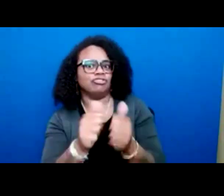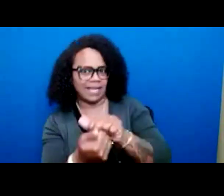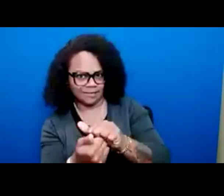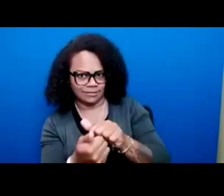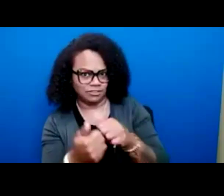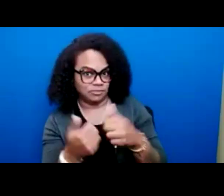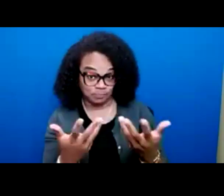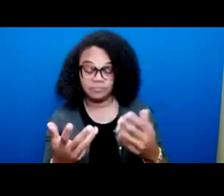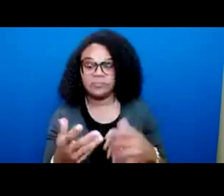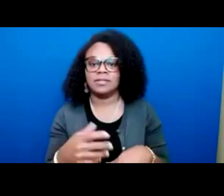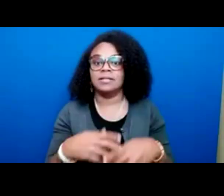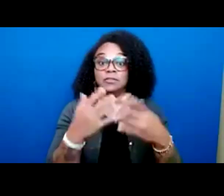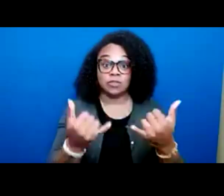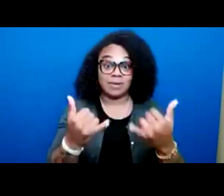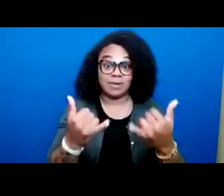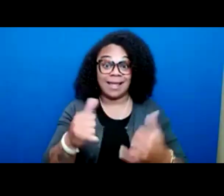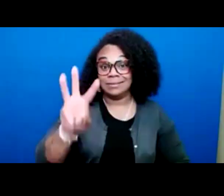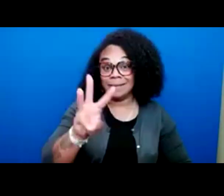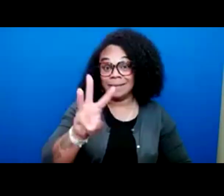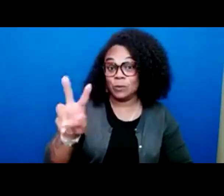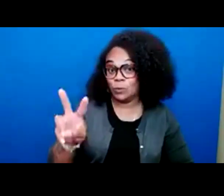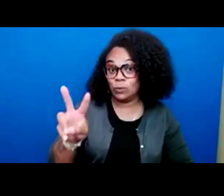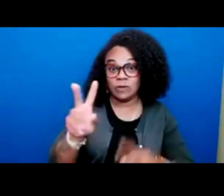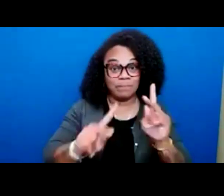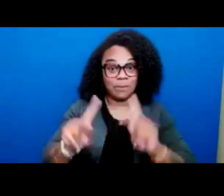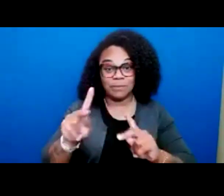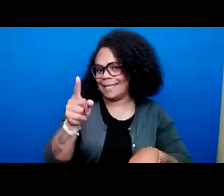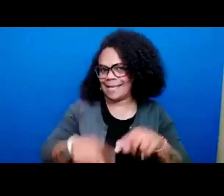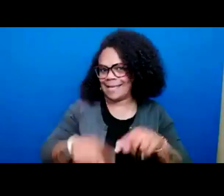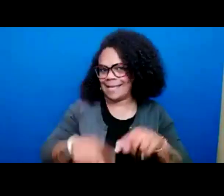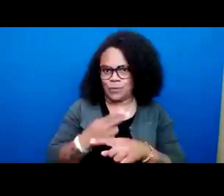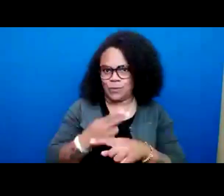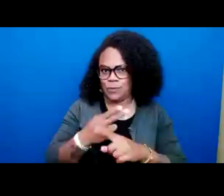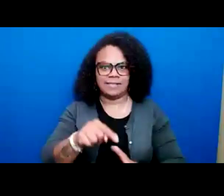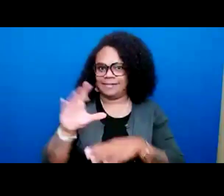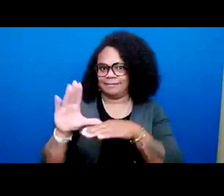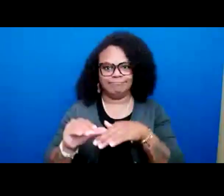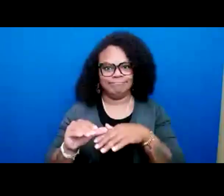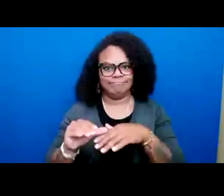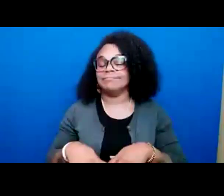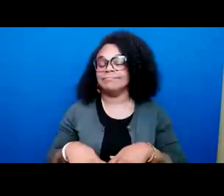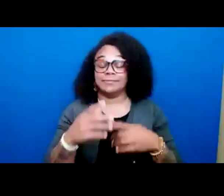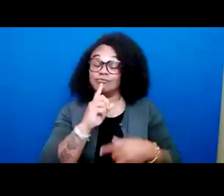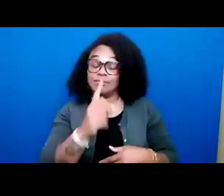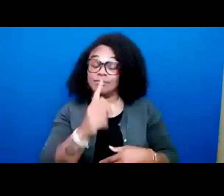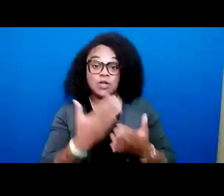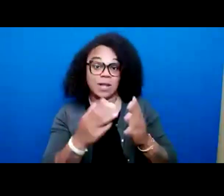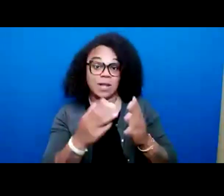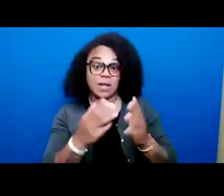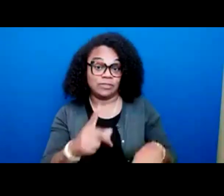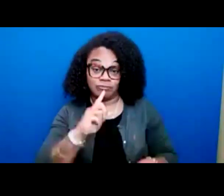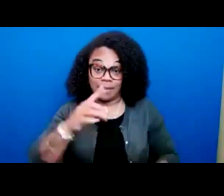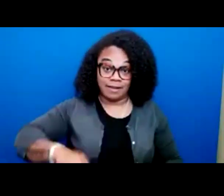longer W-2 folks can do this. So that's why I say this is a really good opportunity and a benefit for you to